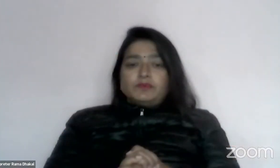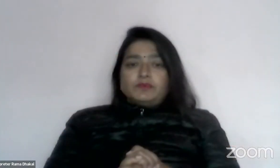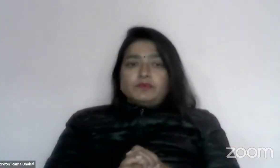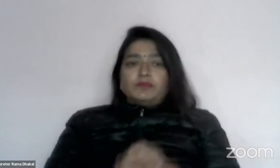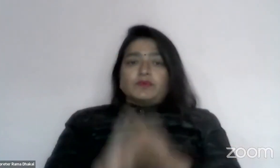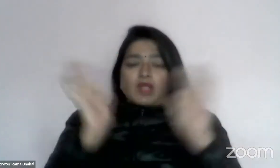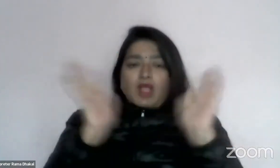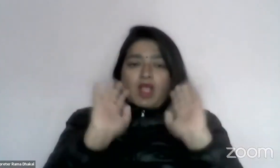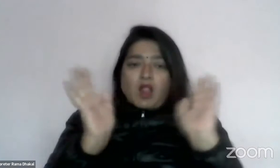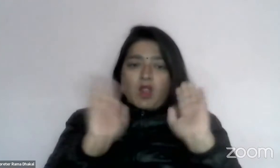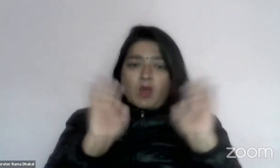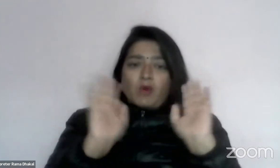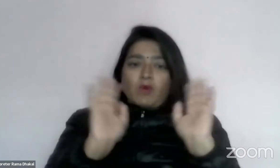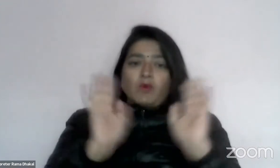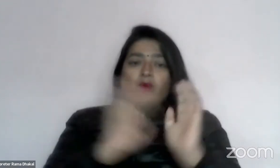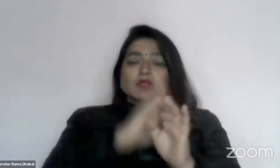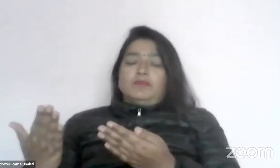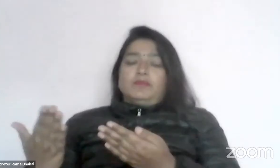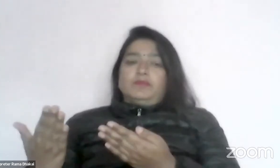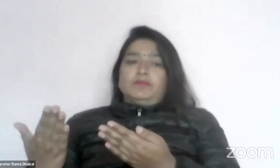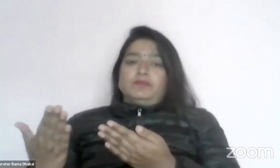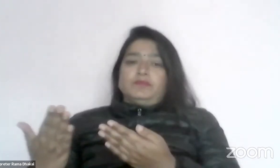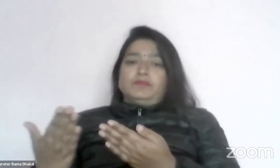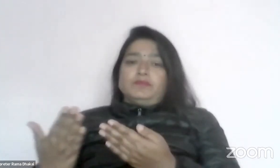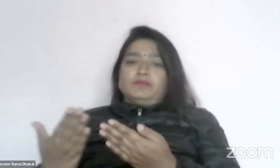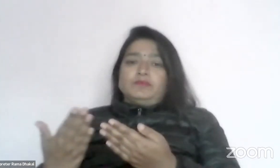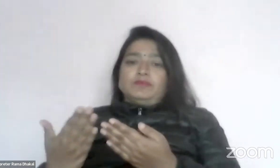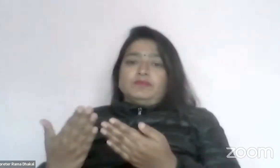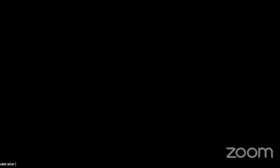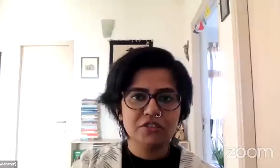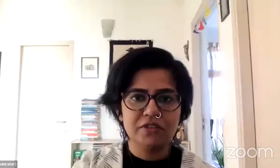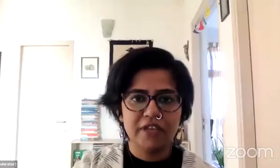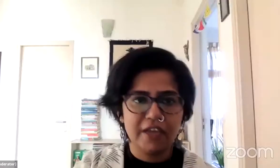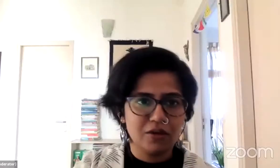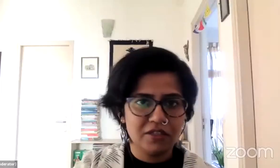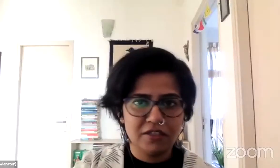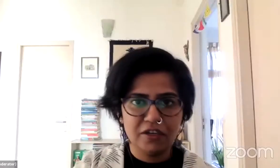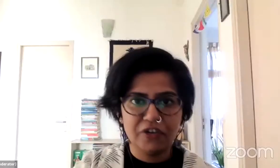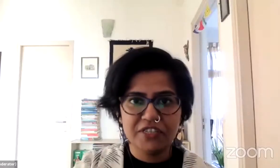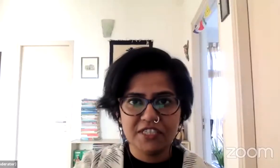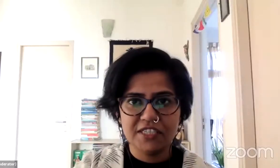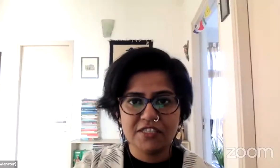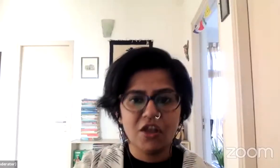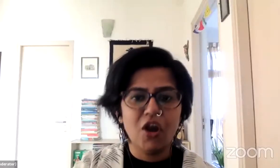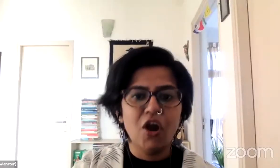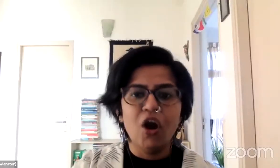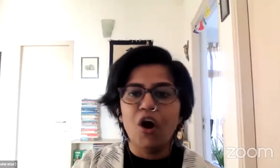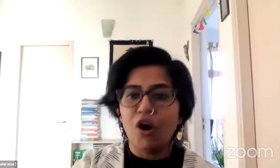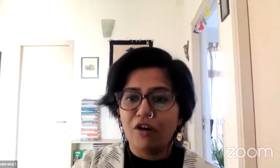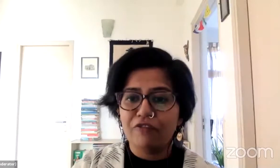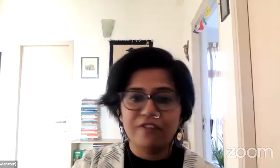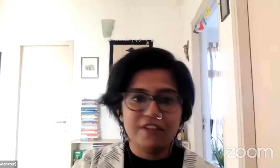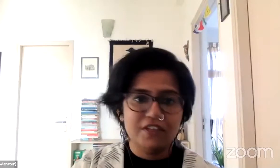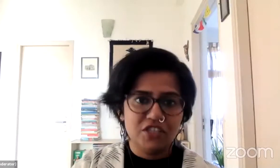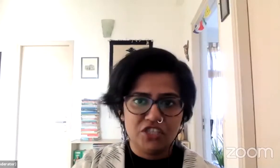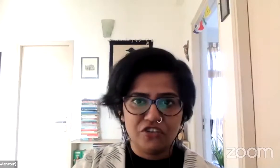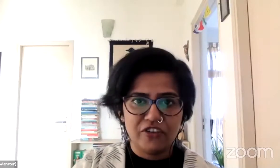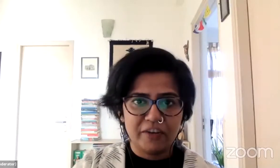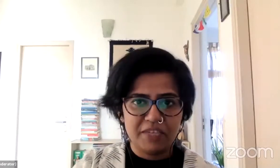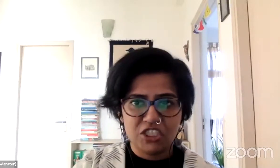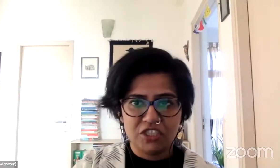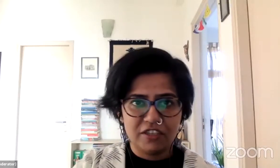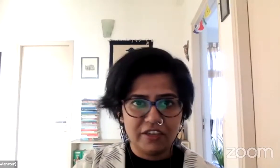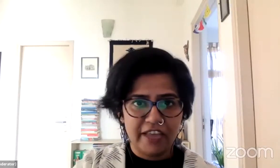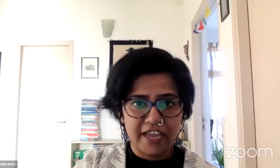Hello, everyone. Welcome to today, to the discussion today on the critiques of the